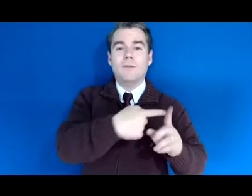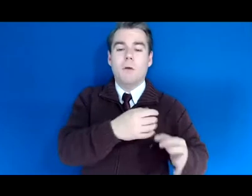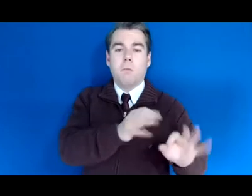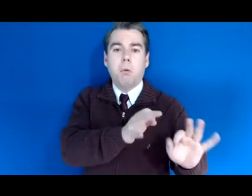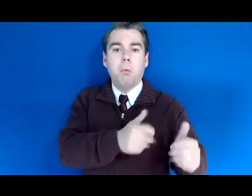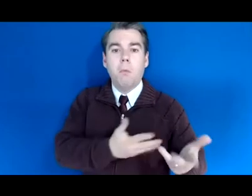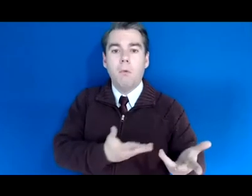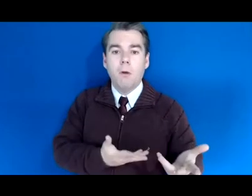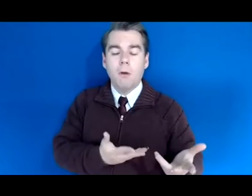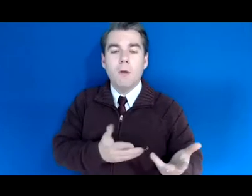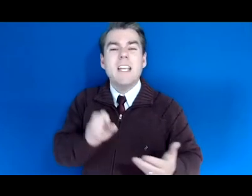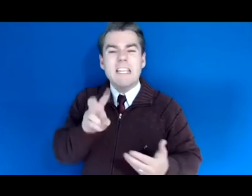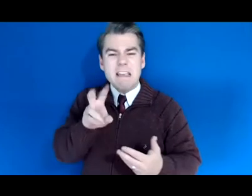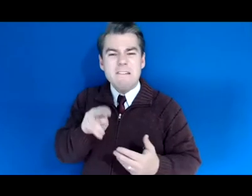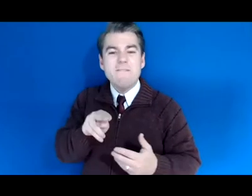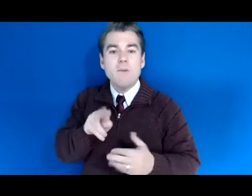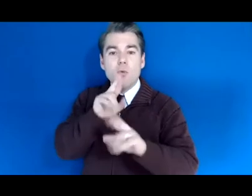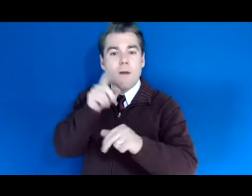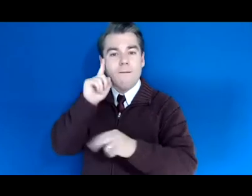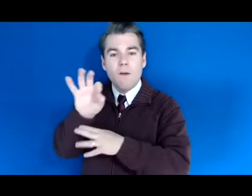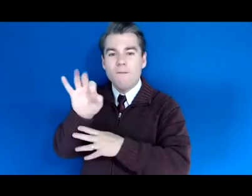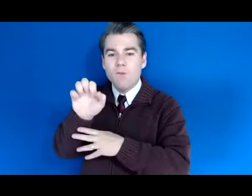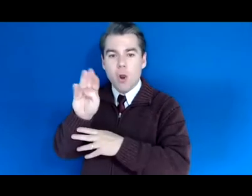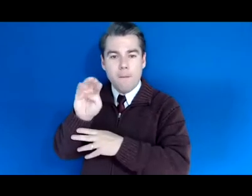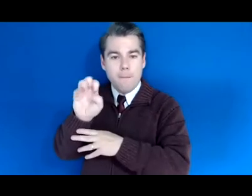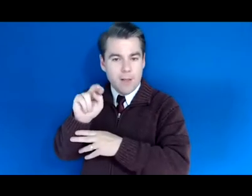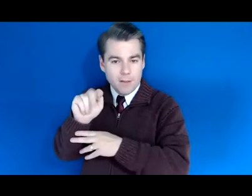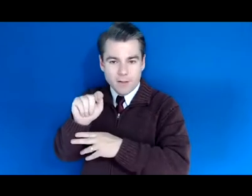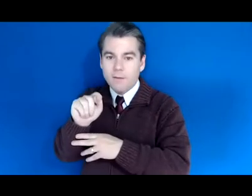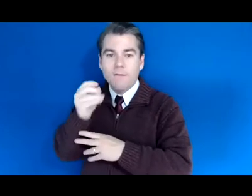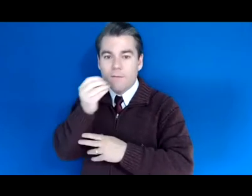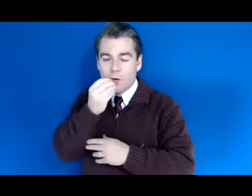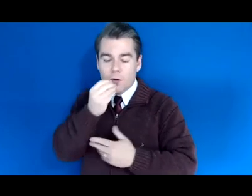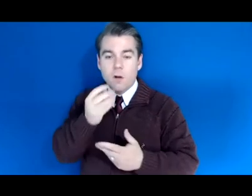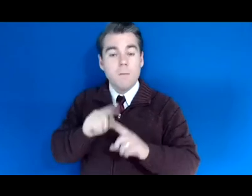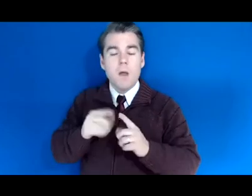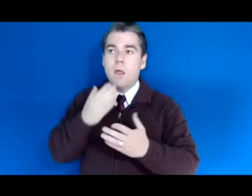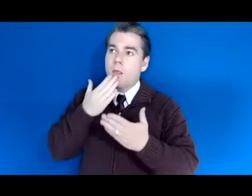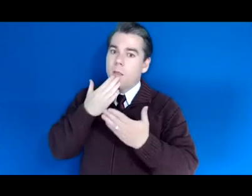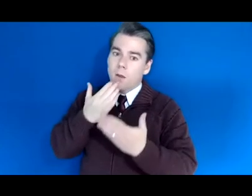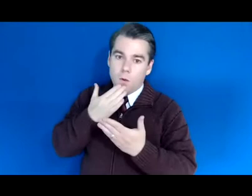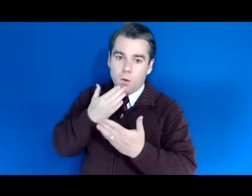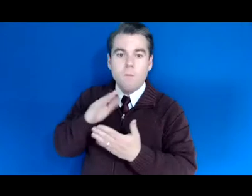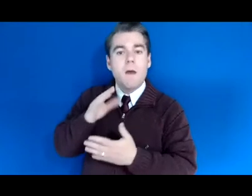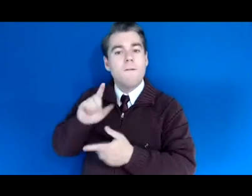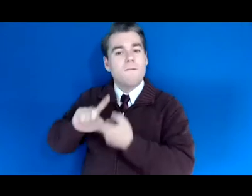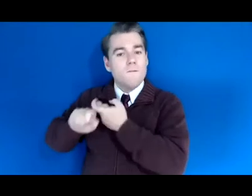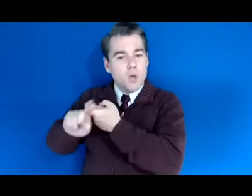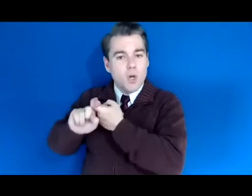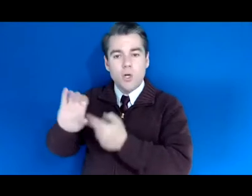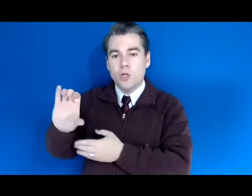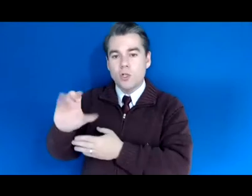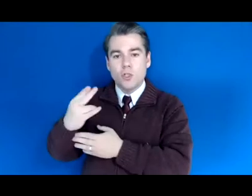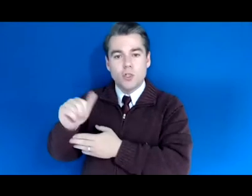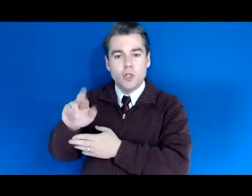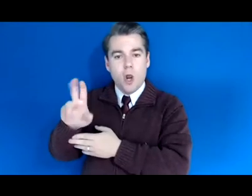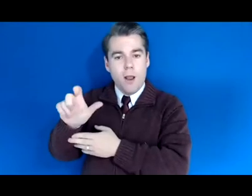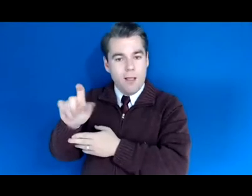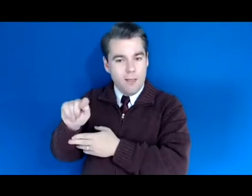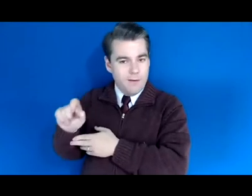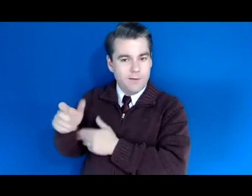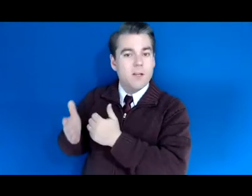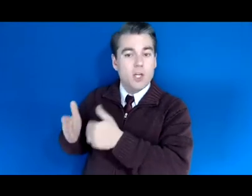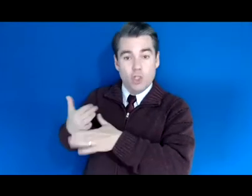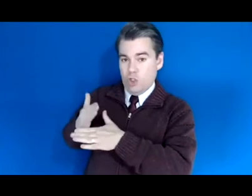to fermented foods. Thank goodness my friend Charlotte shared Plexus with me and